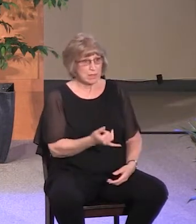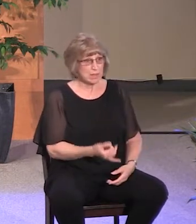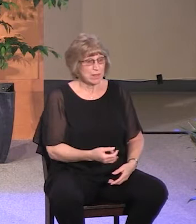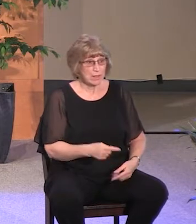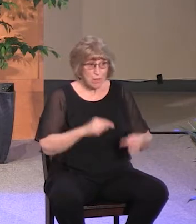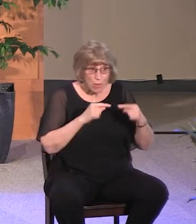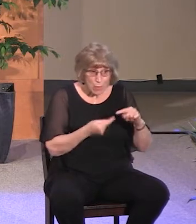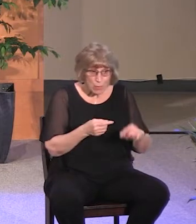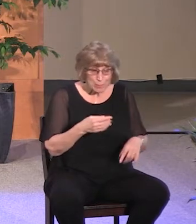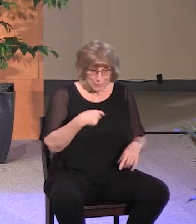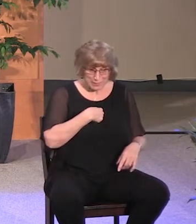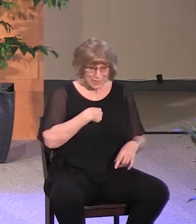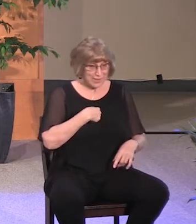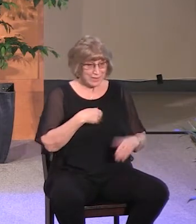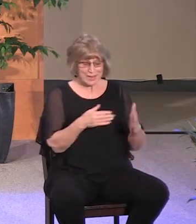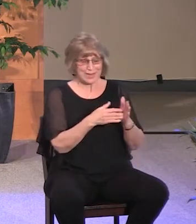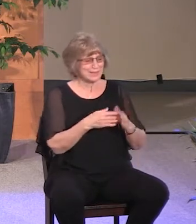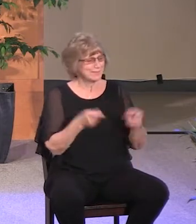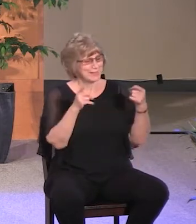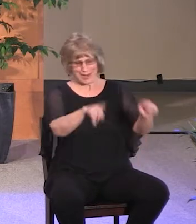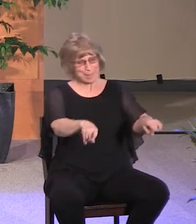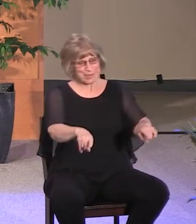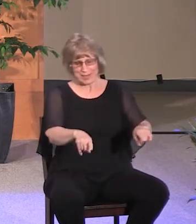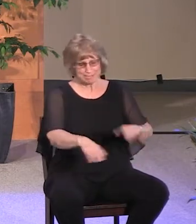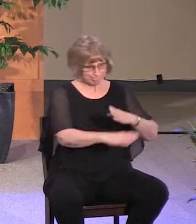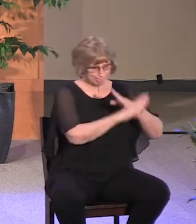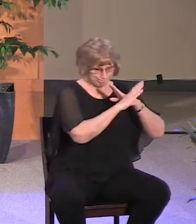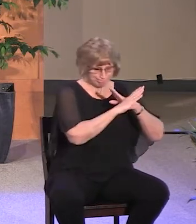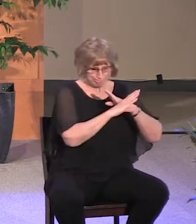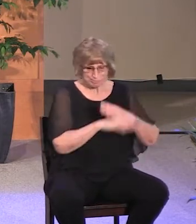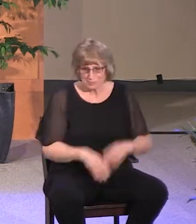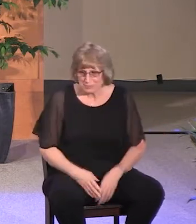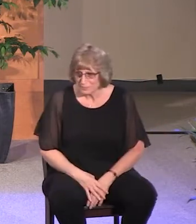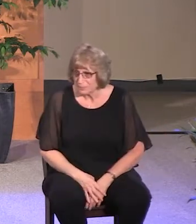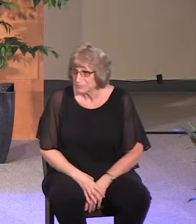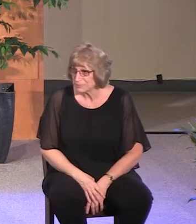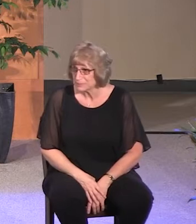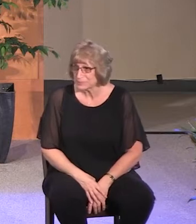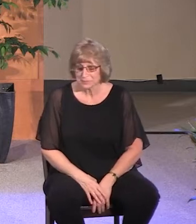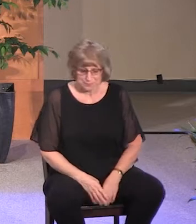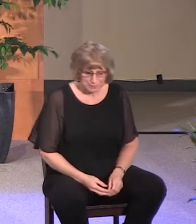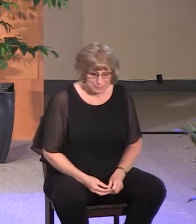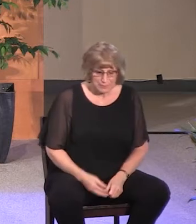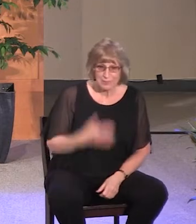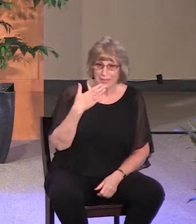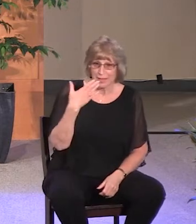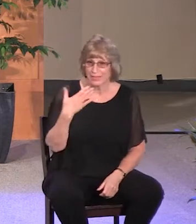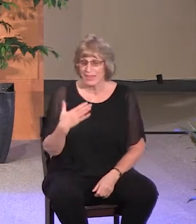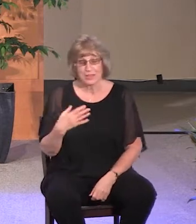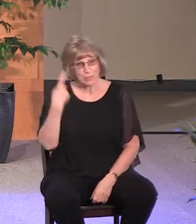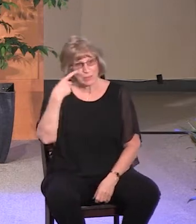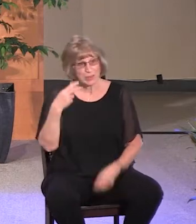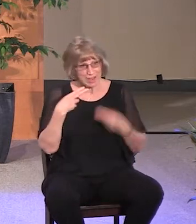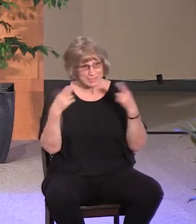right? How many people have you do? All right. Thank you again for your